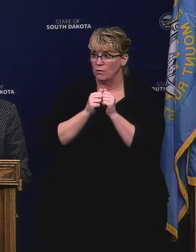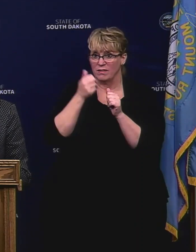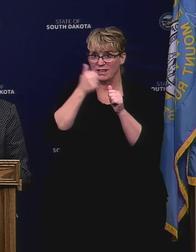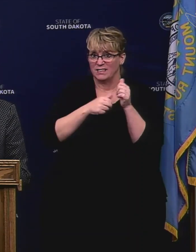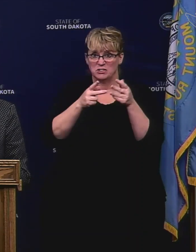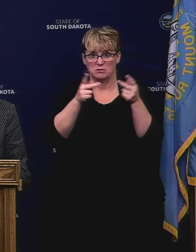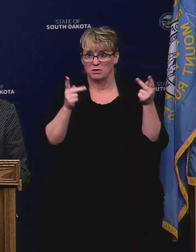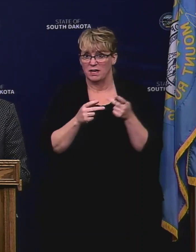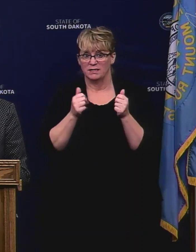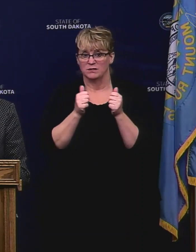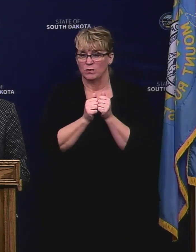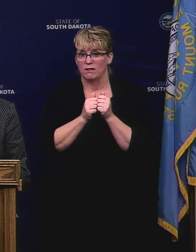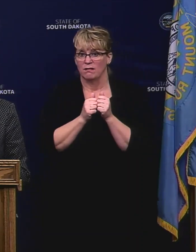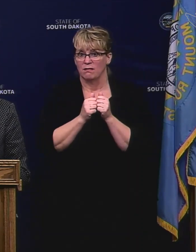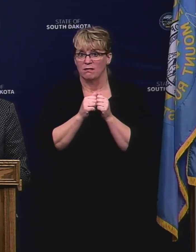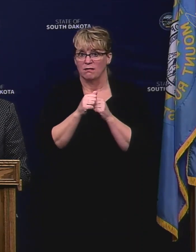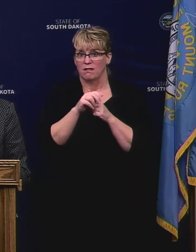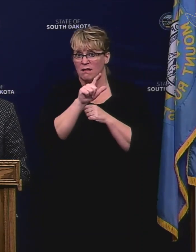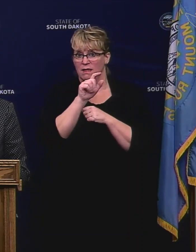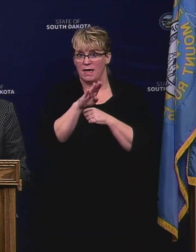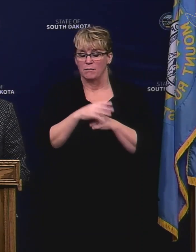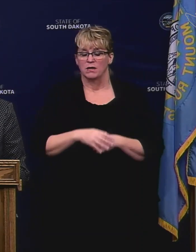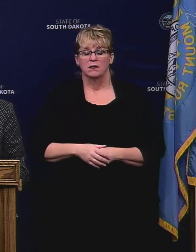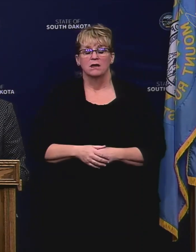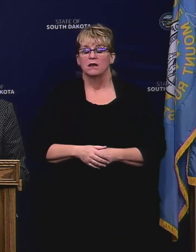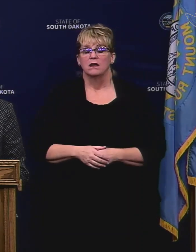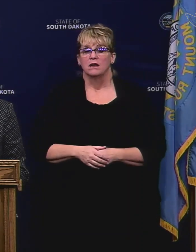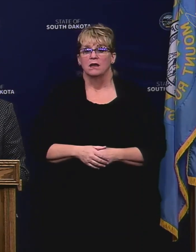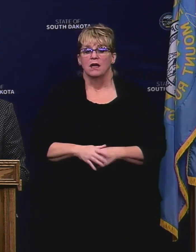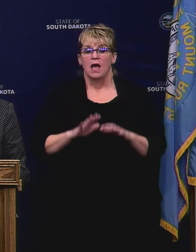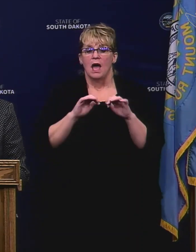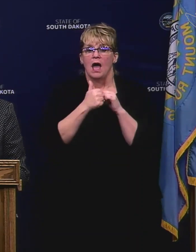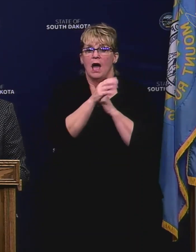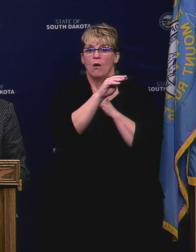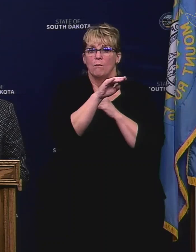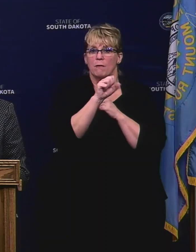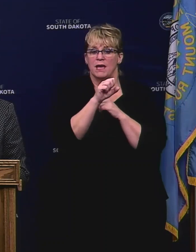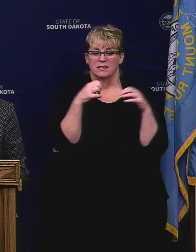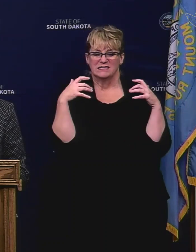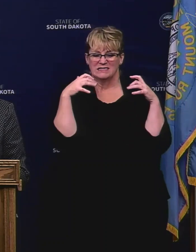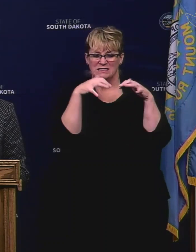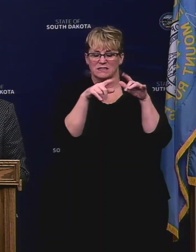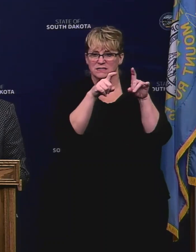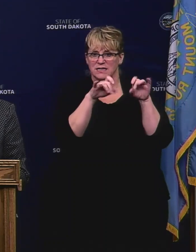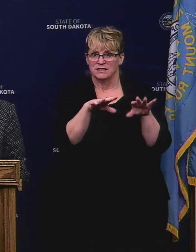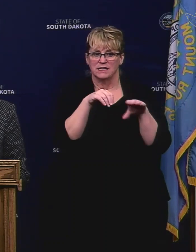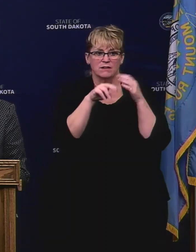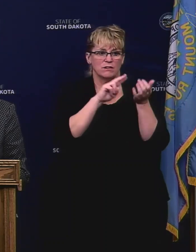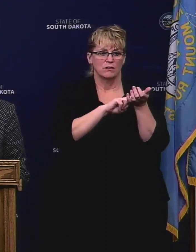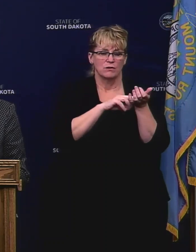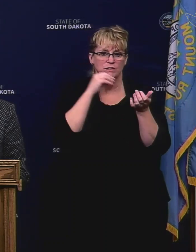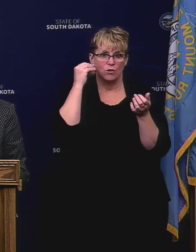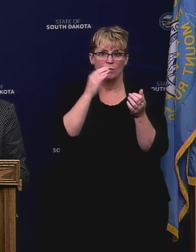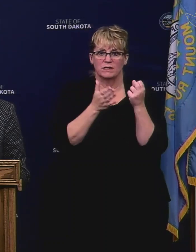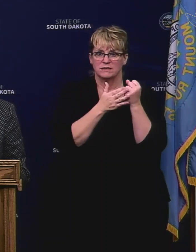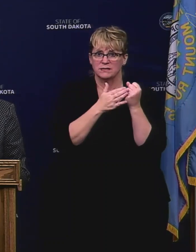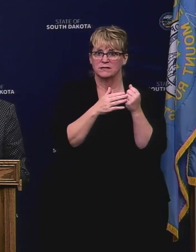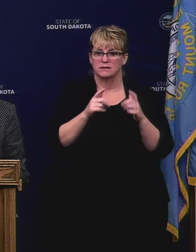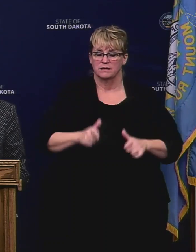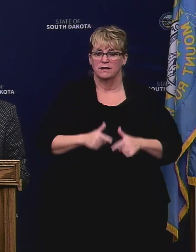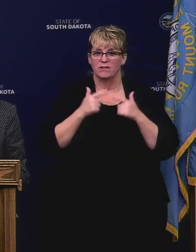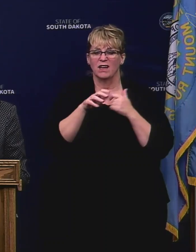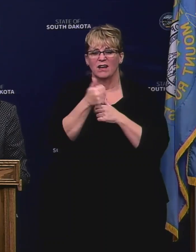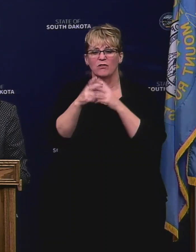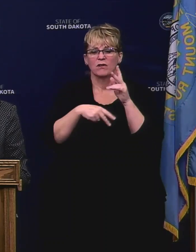every place with their mobile lab to do a lot of this. Sure. So the way mass testing will work in nursing home and assisted living and other